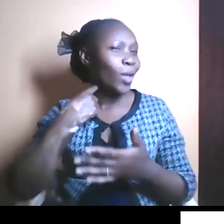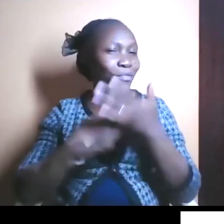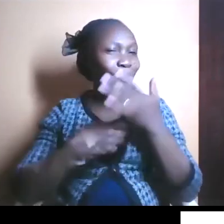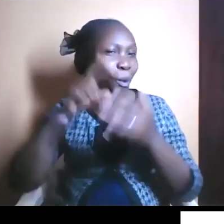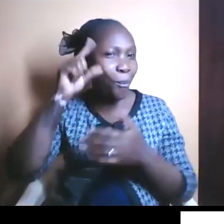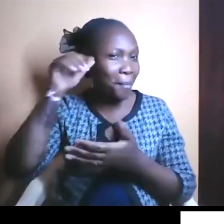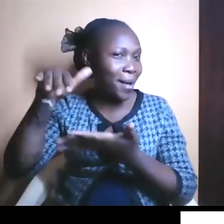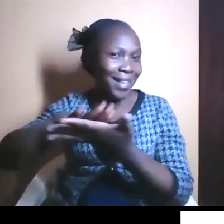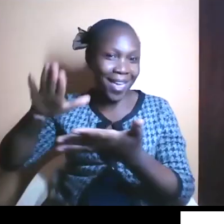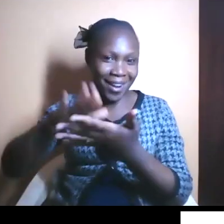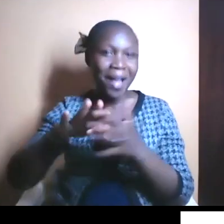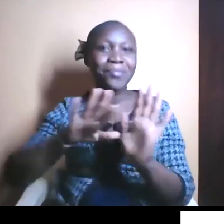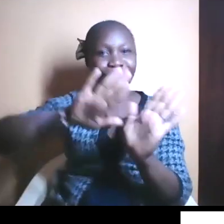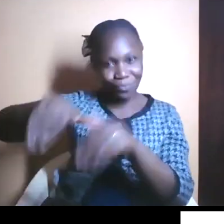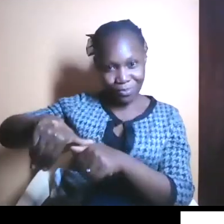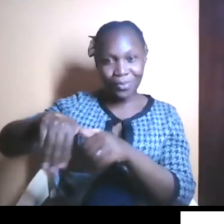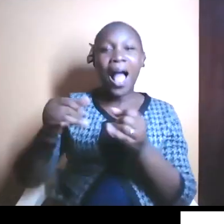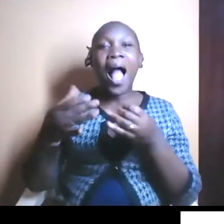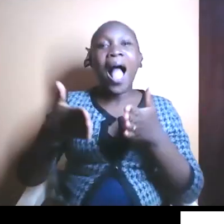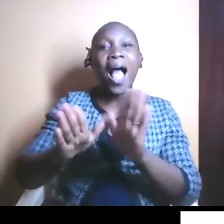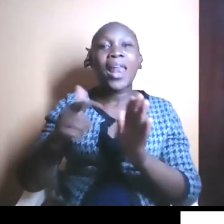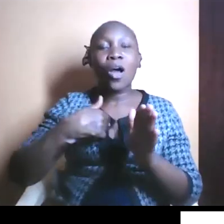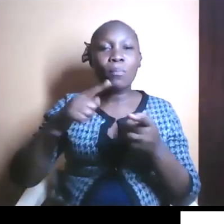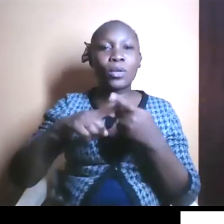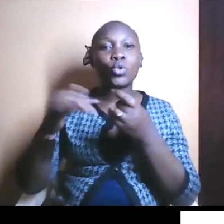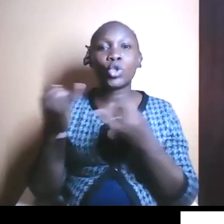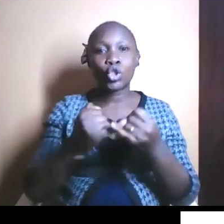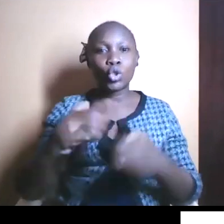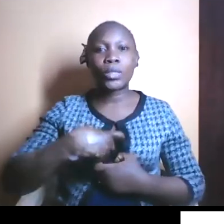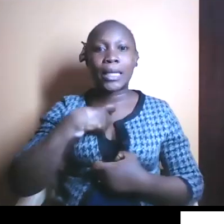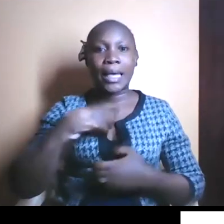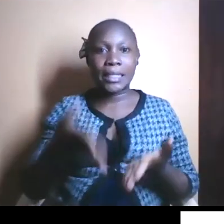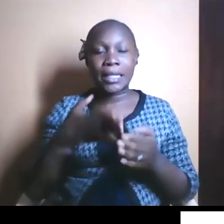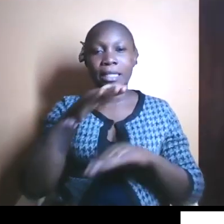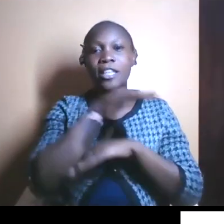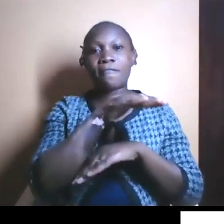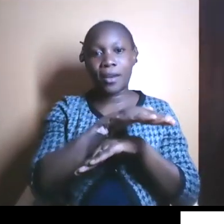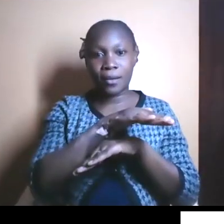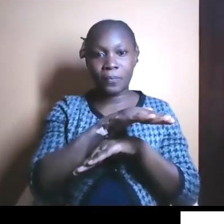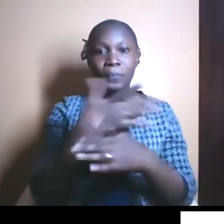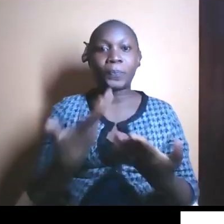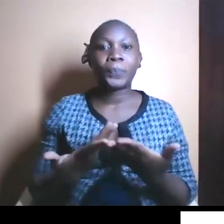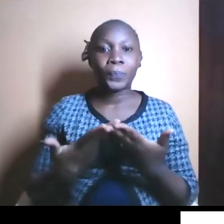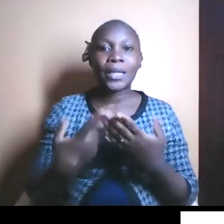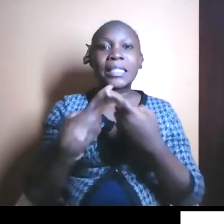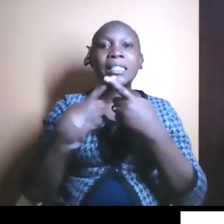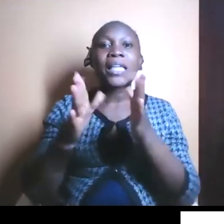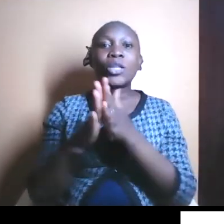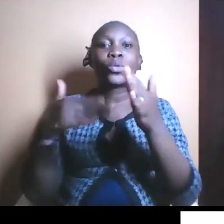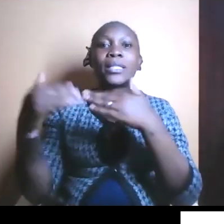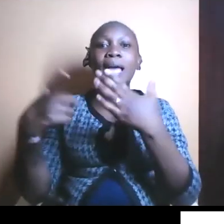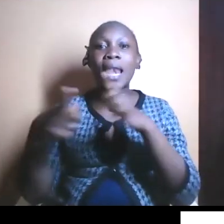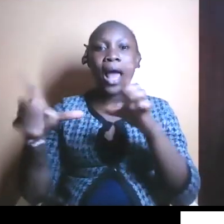just introduce our guests this evening, and allow me to start on with our sign